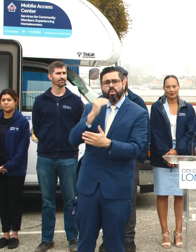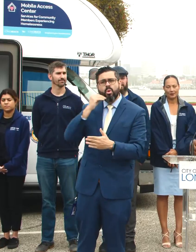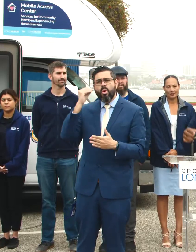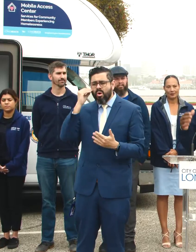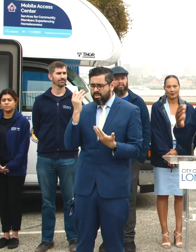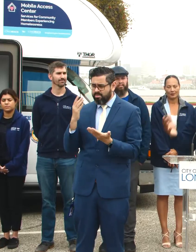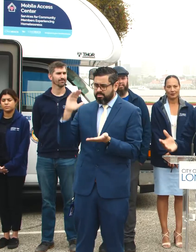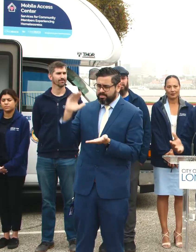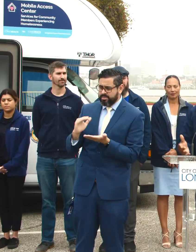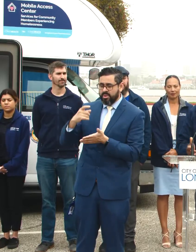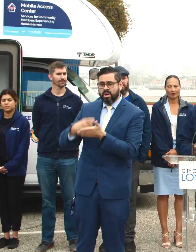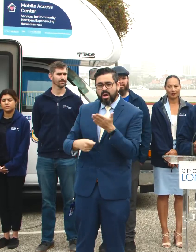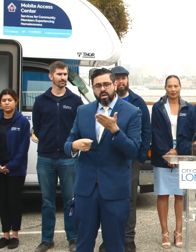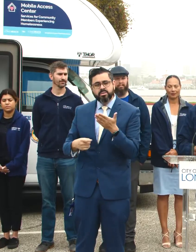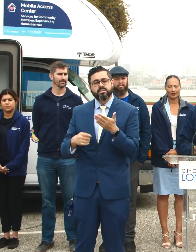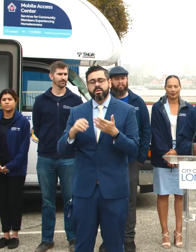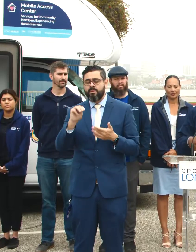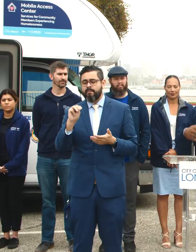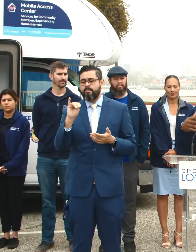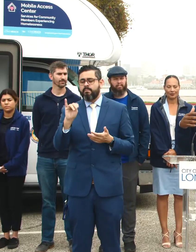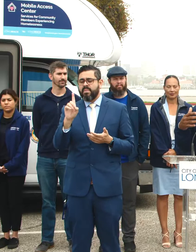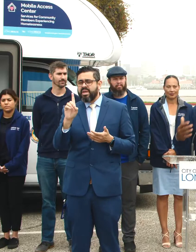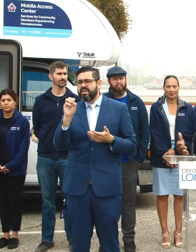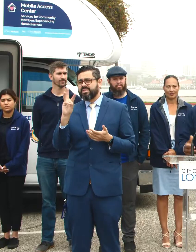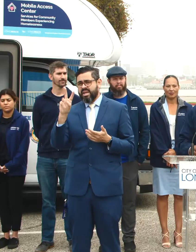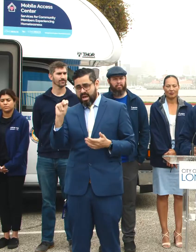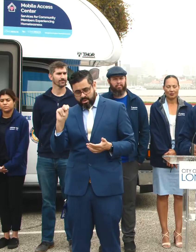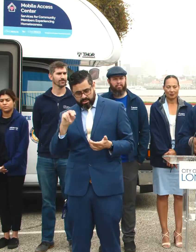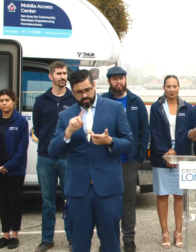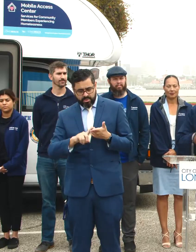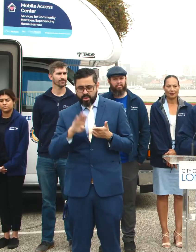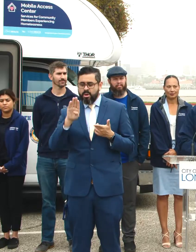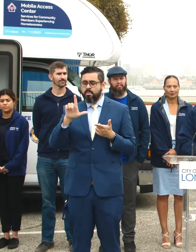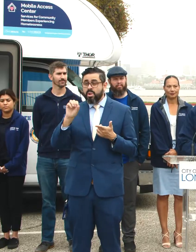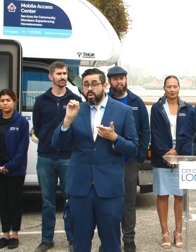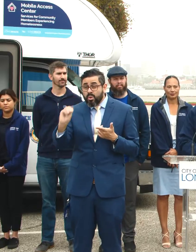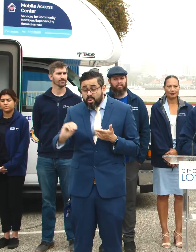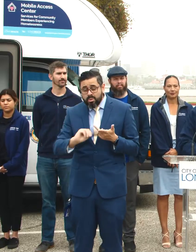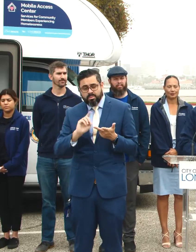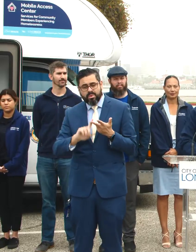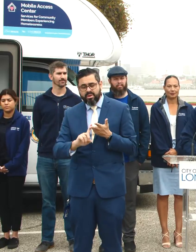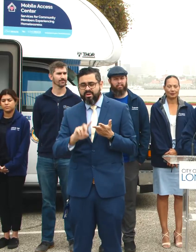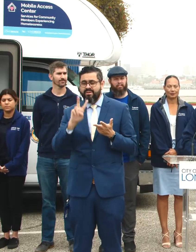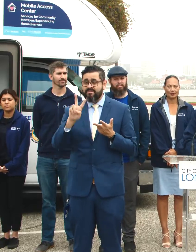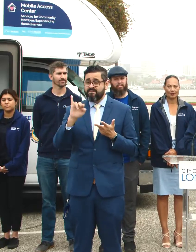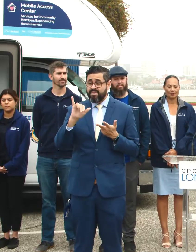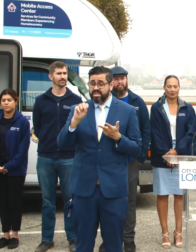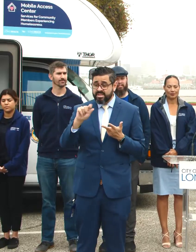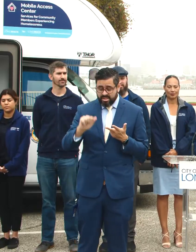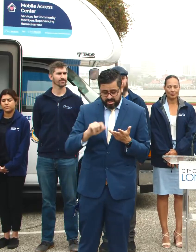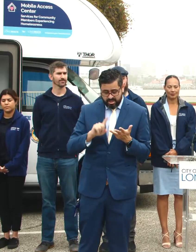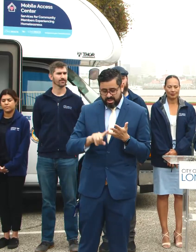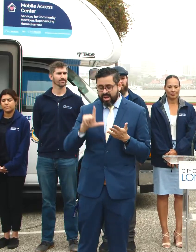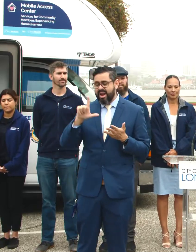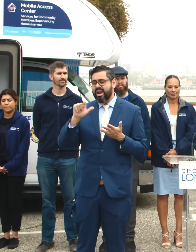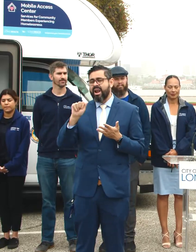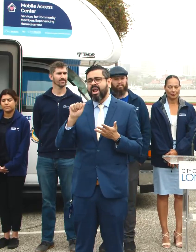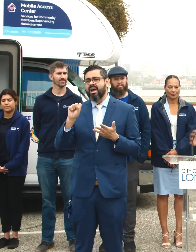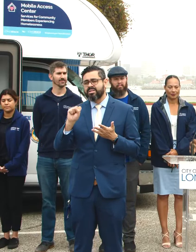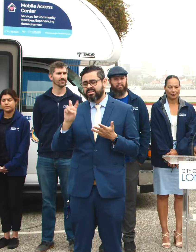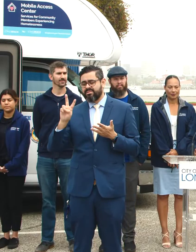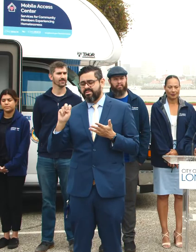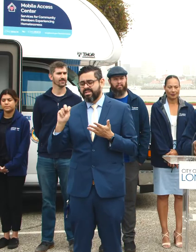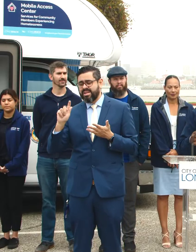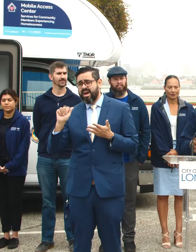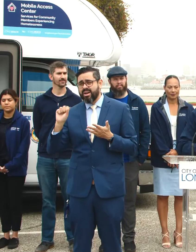in our community. The Spark at Midtown is an example. Bloom at Magnolia, Vistas del Puerto, Las Ventantas have collectively